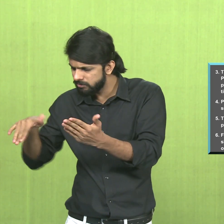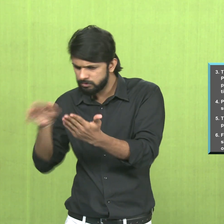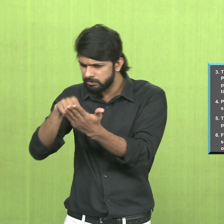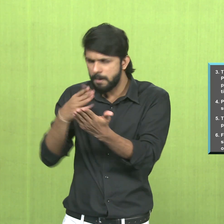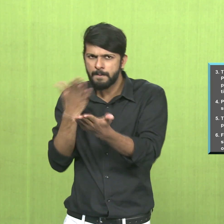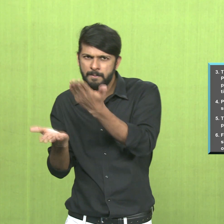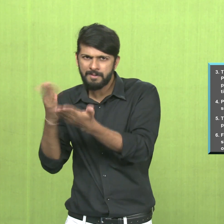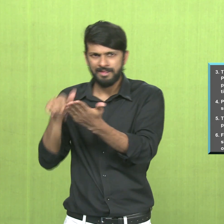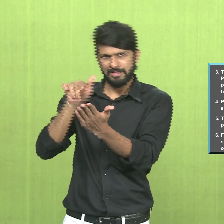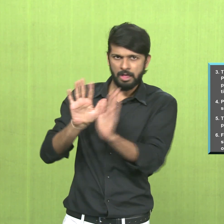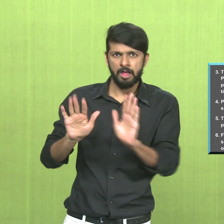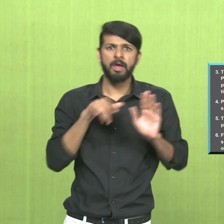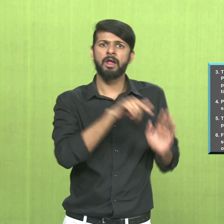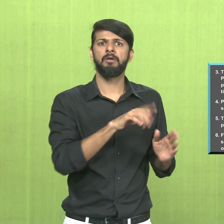and these are called